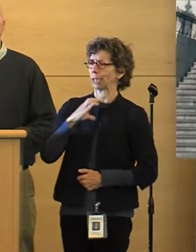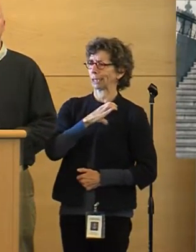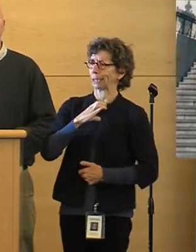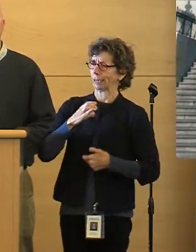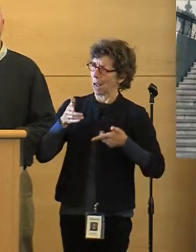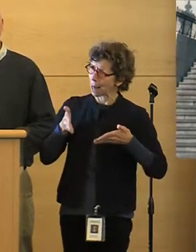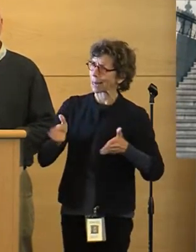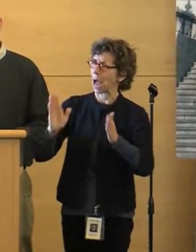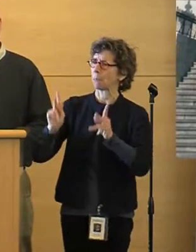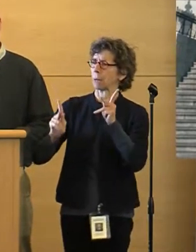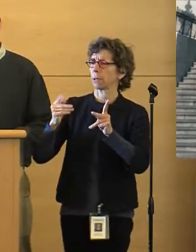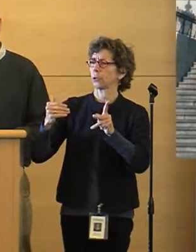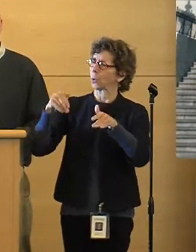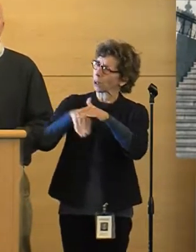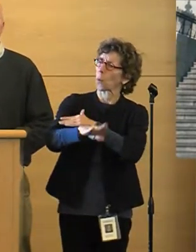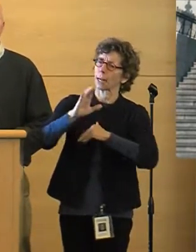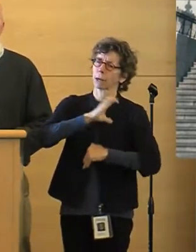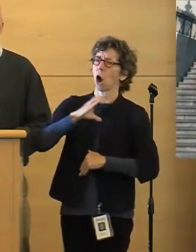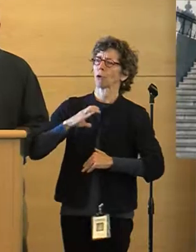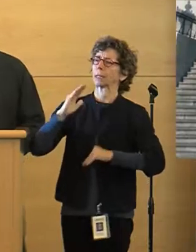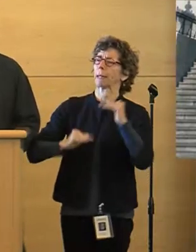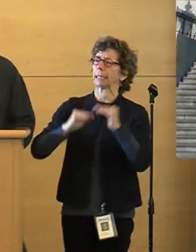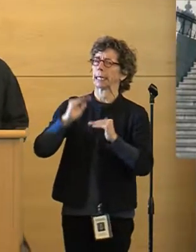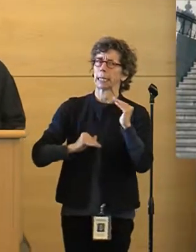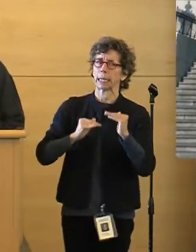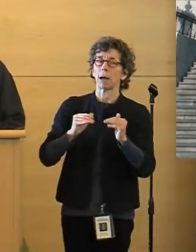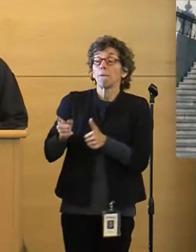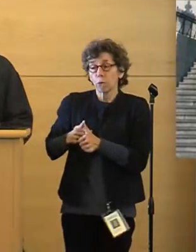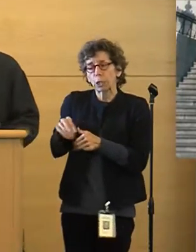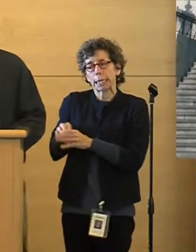How do we get in? Any ideas? Yes?